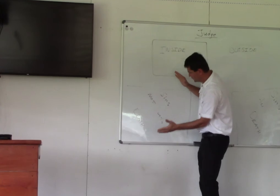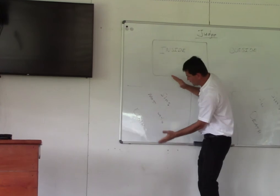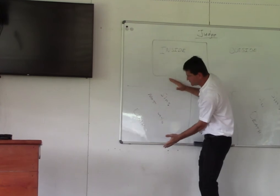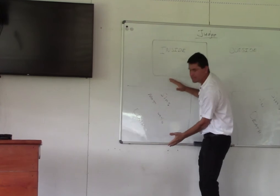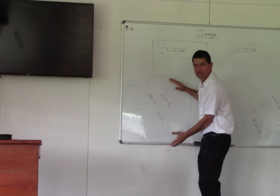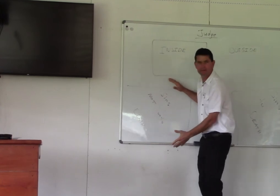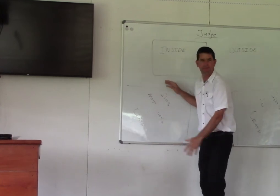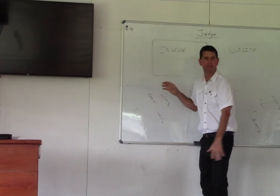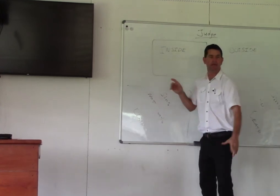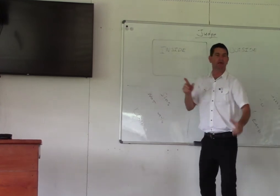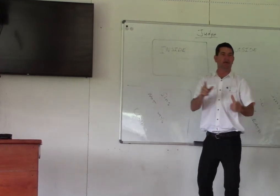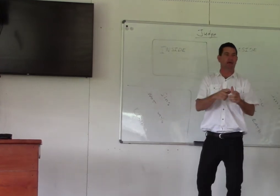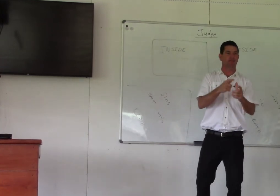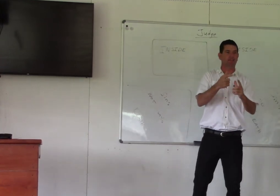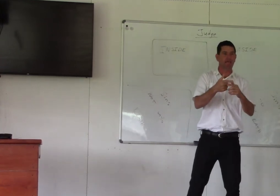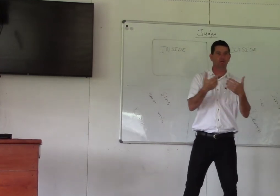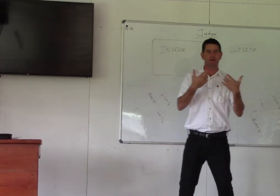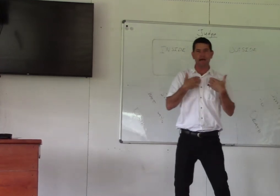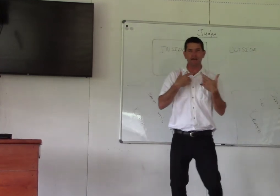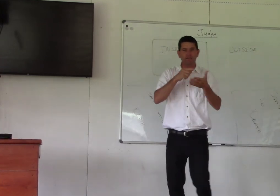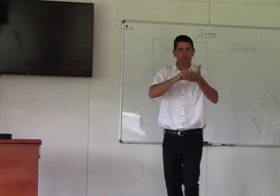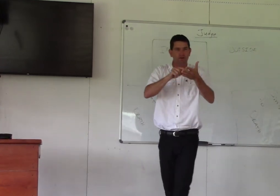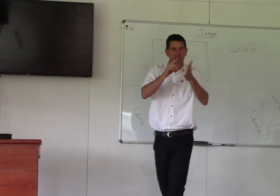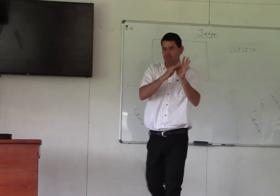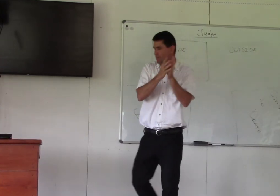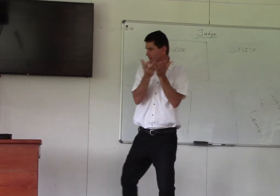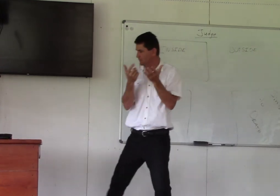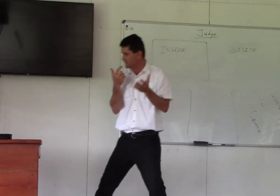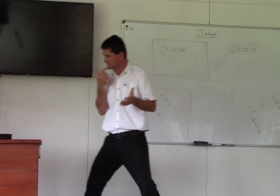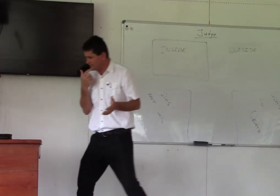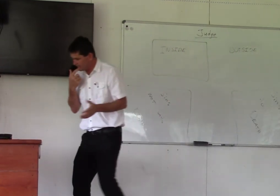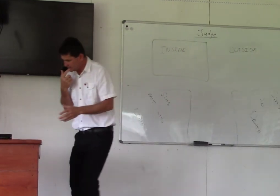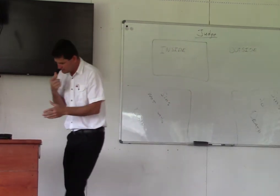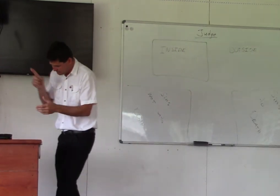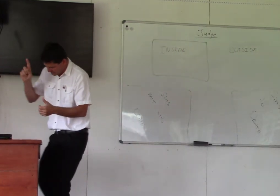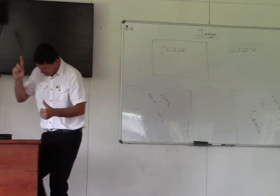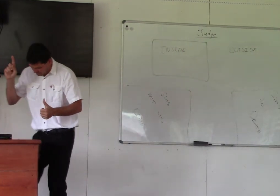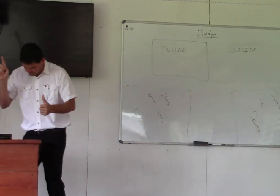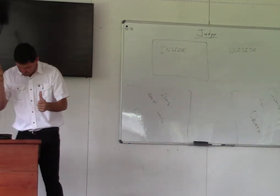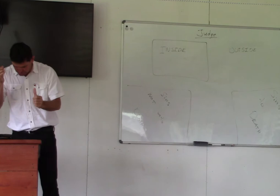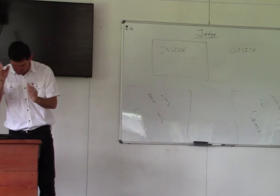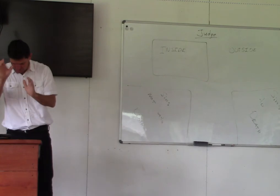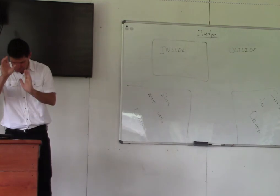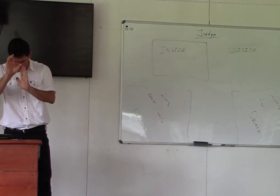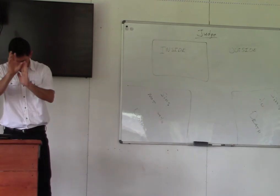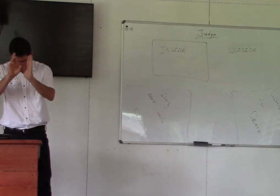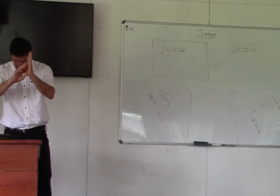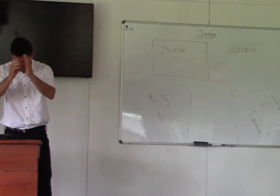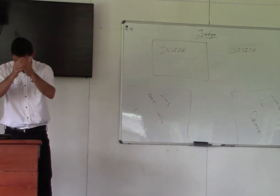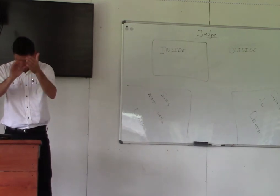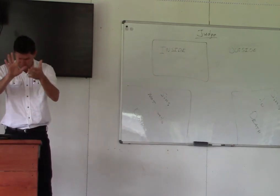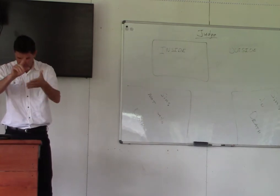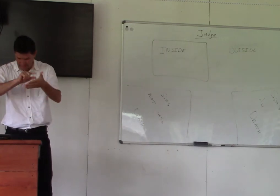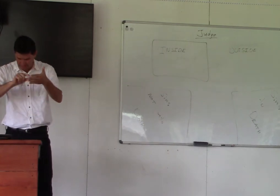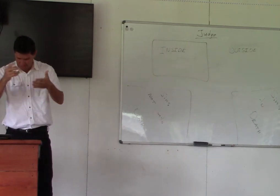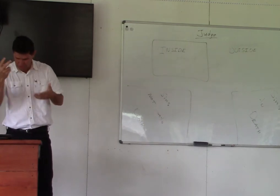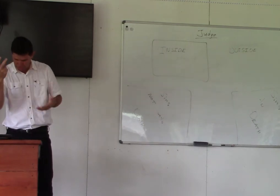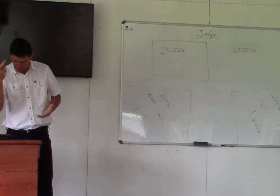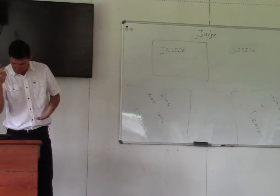This here. And then we have a verse in the Bible that says, in 1 Corinthians chapter 5, verse 12,